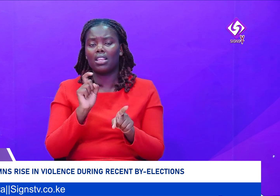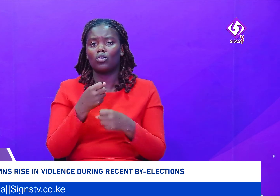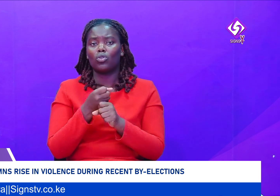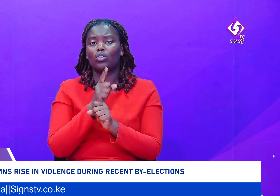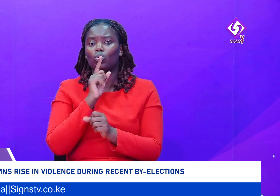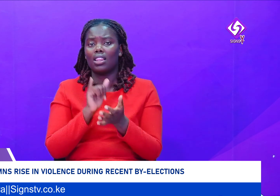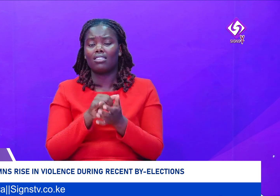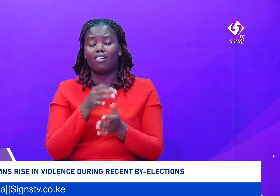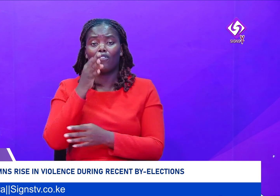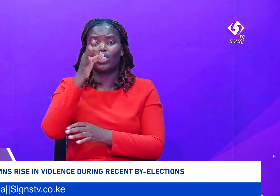fairly.